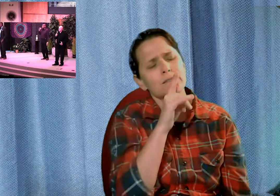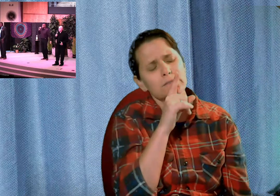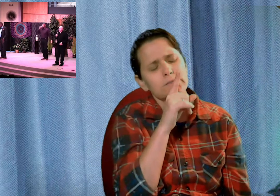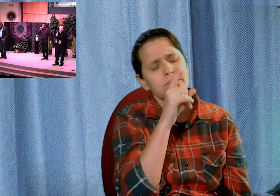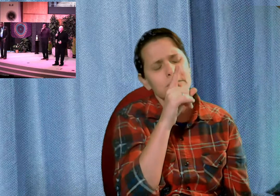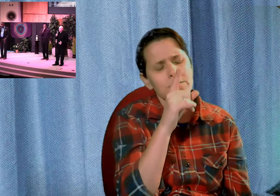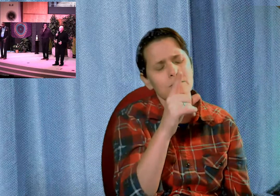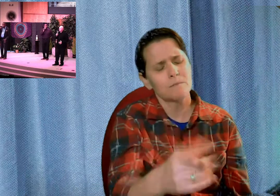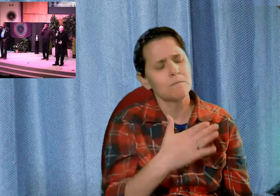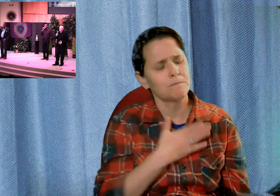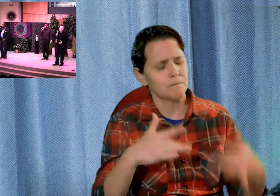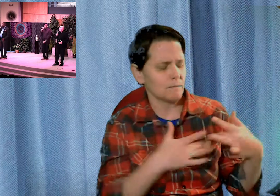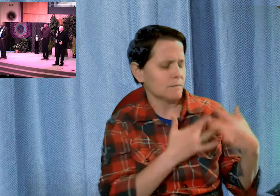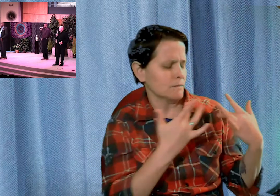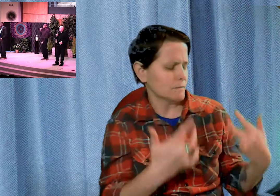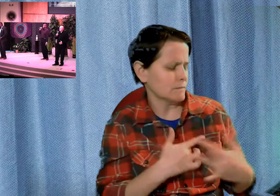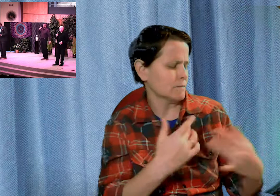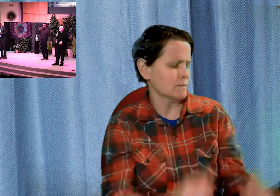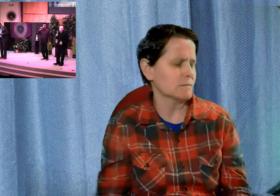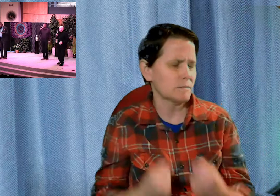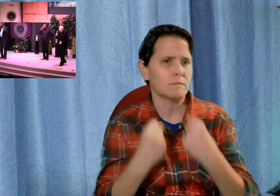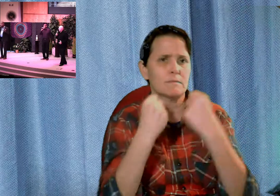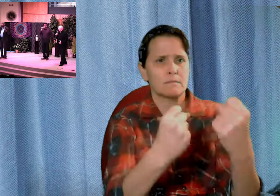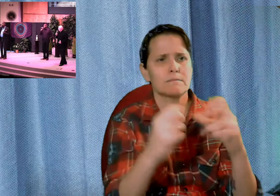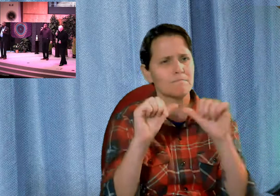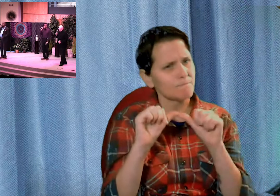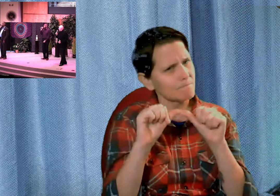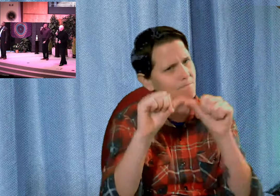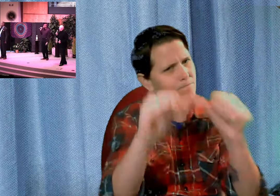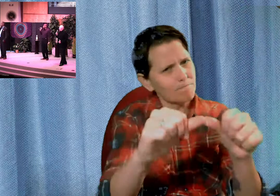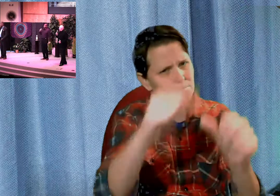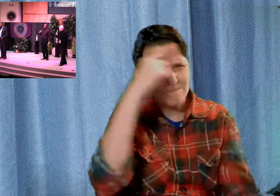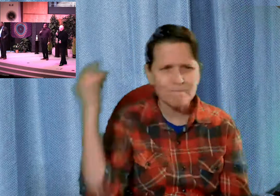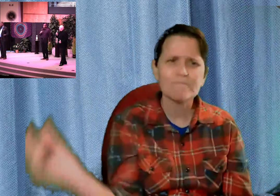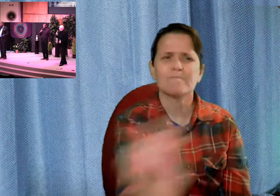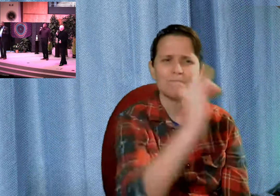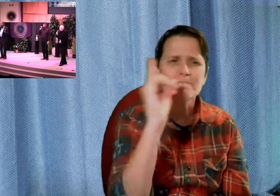is the strength of my heart, and will be so